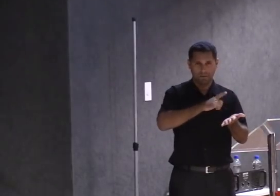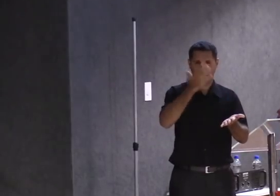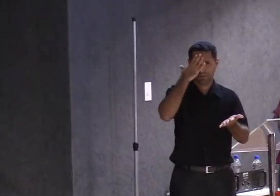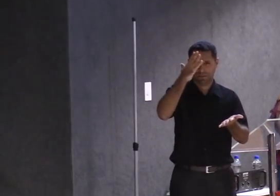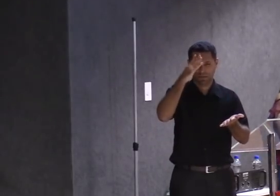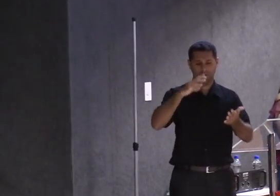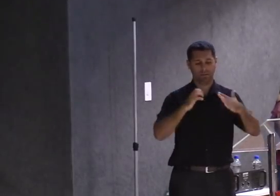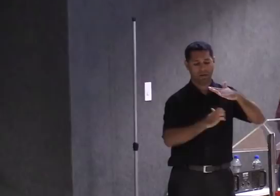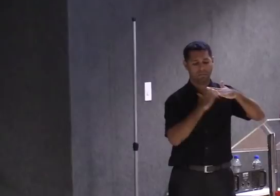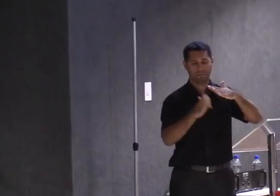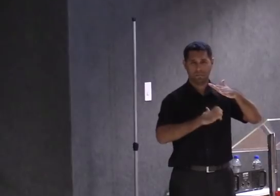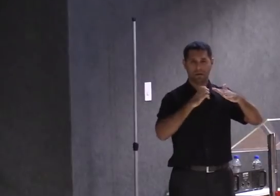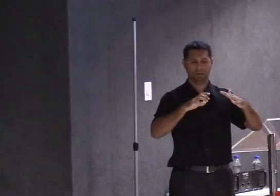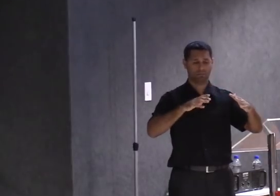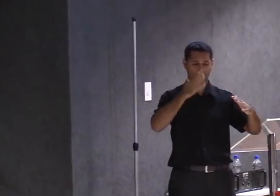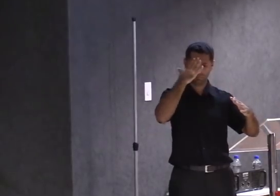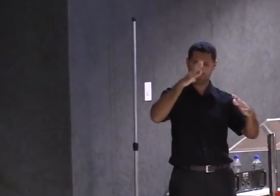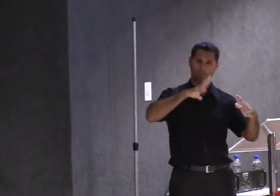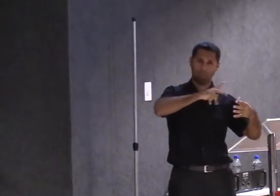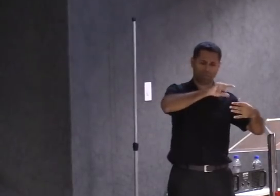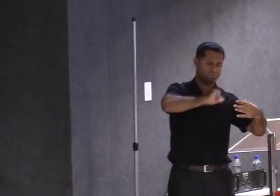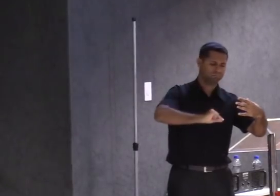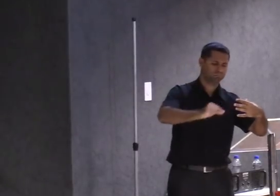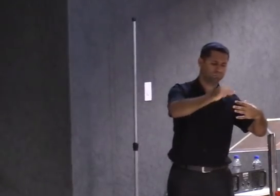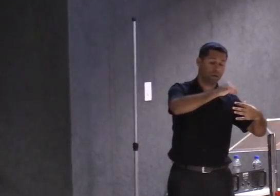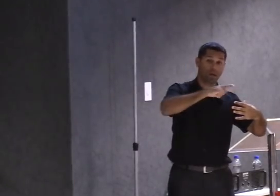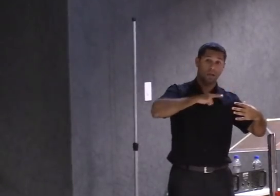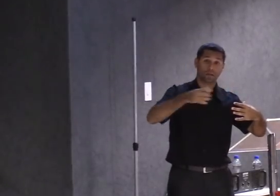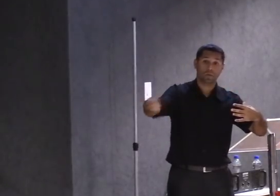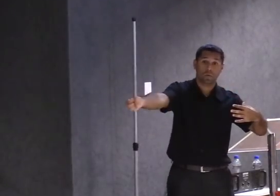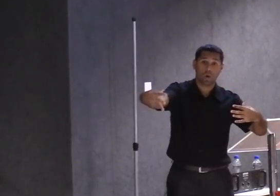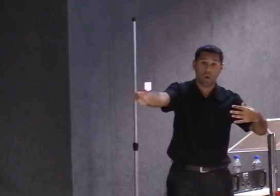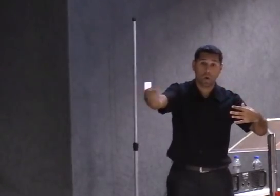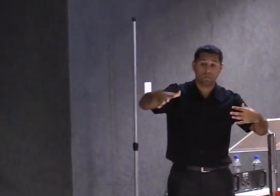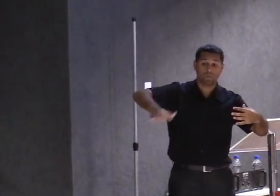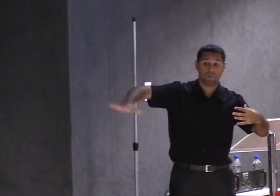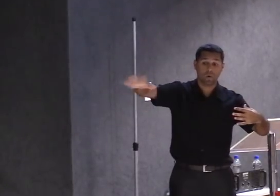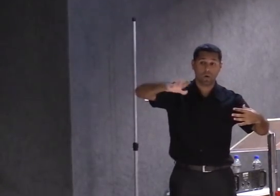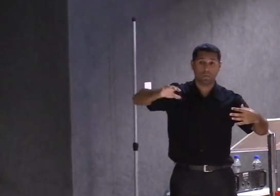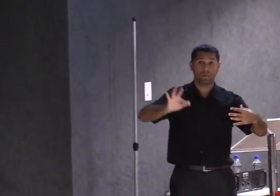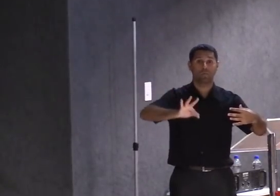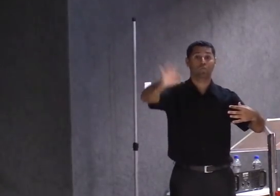muito diferente, então existem novas formas para o futuro.